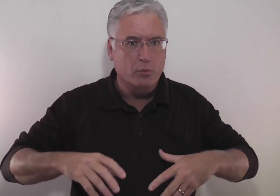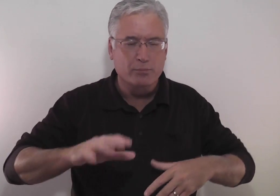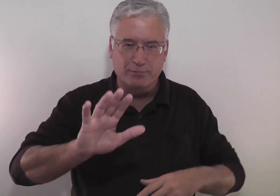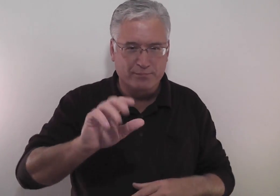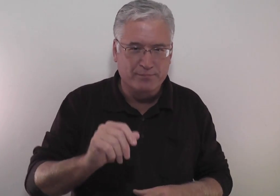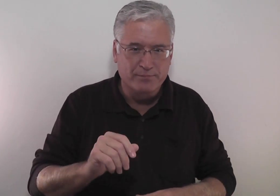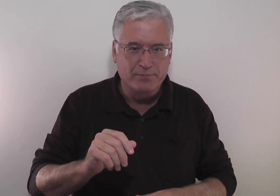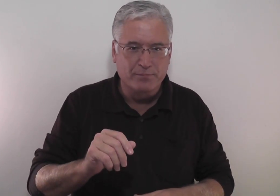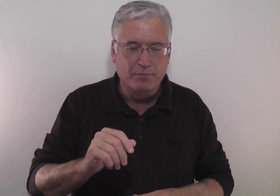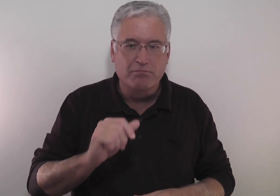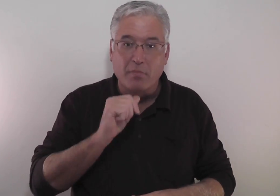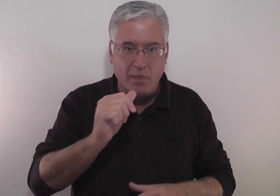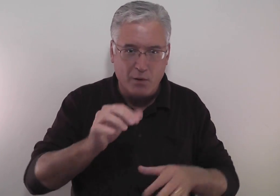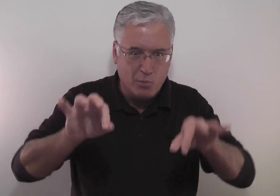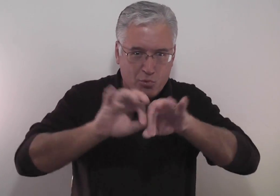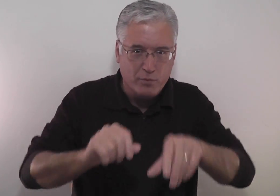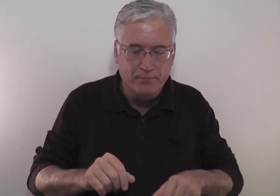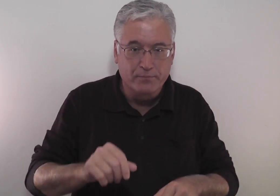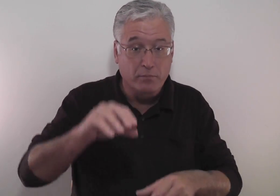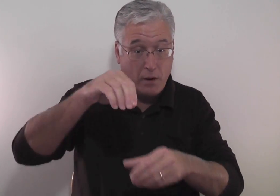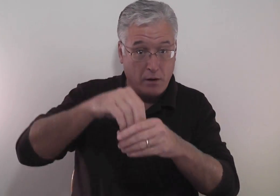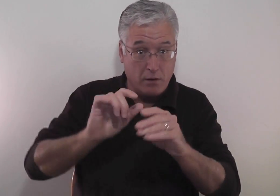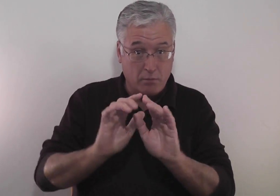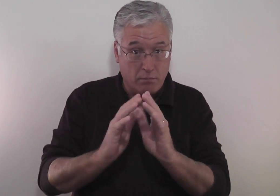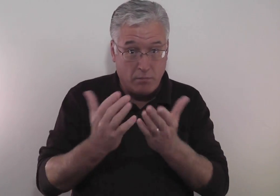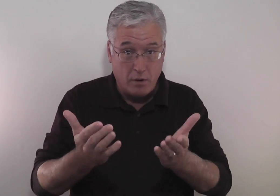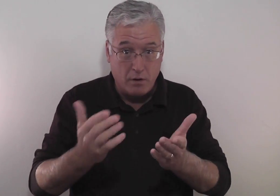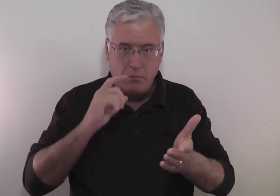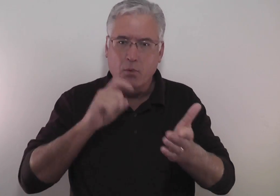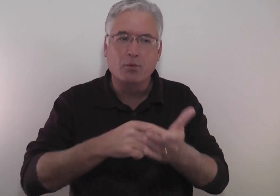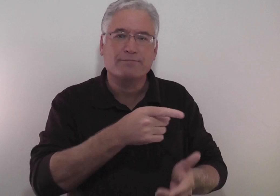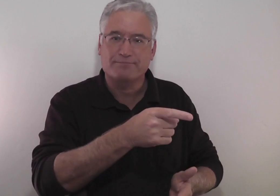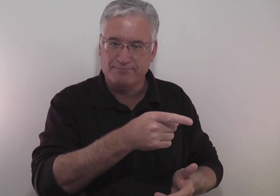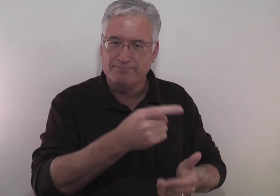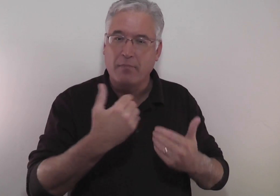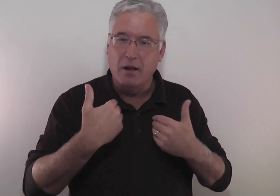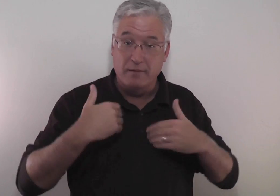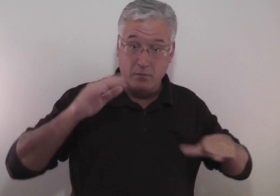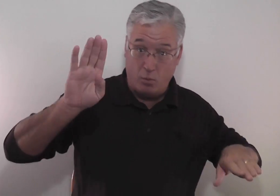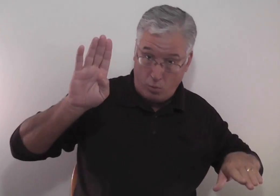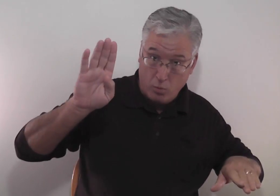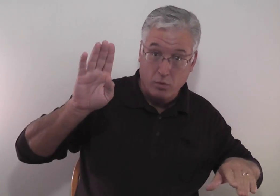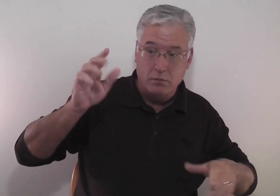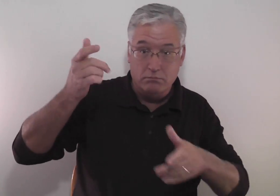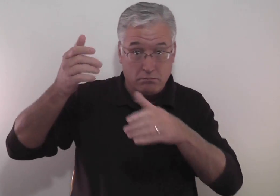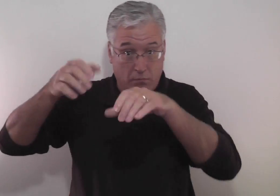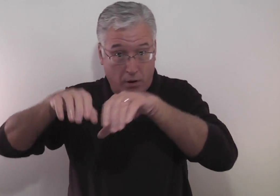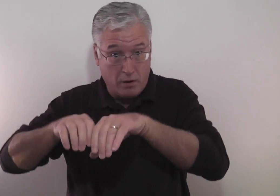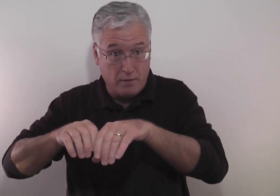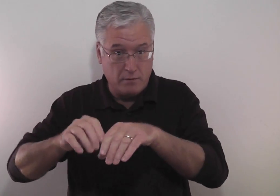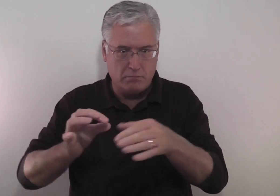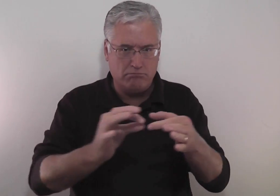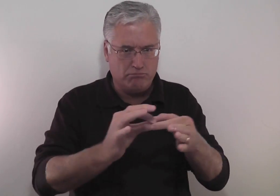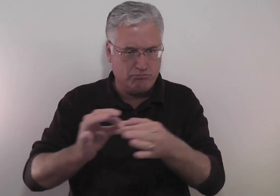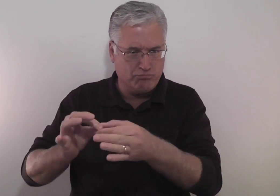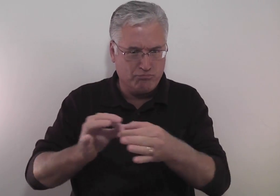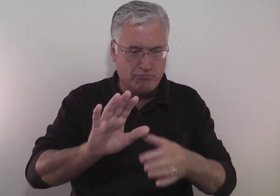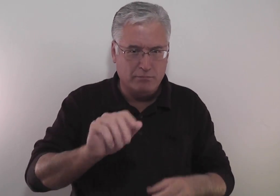or about washing clothes. That's not important. And, in the Bible, you'll notice that, having a vow